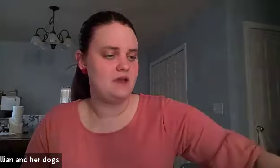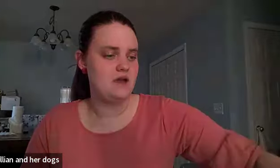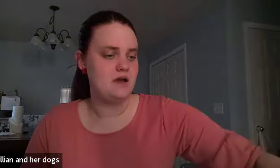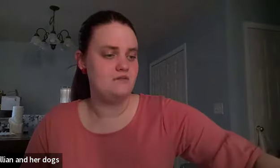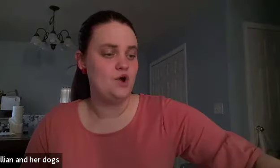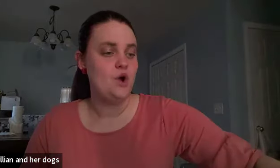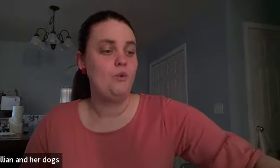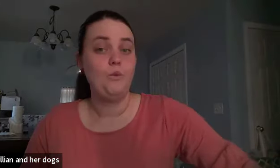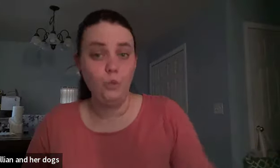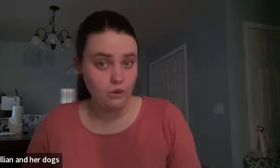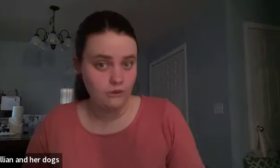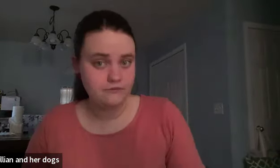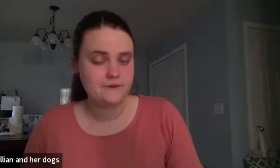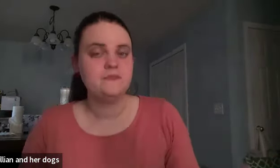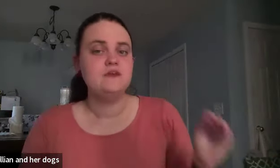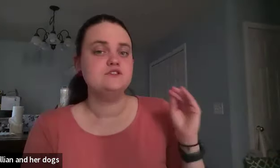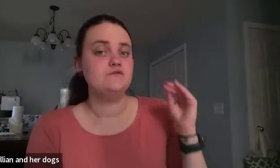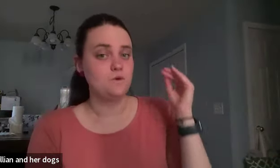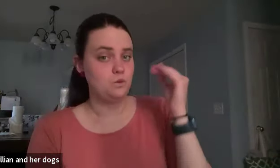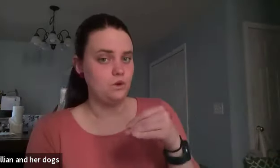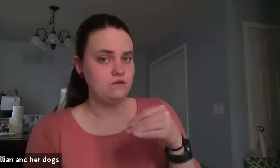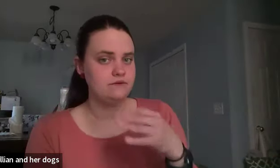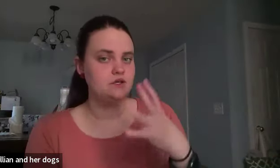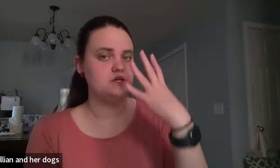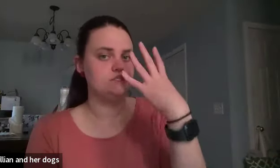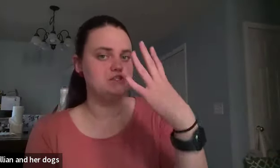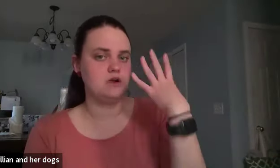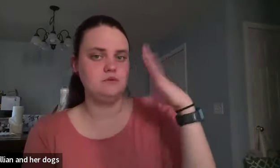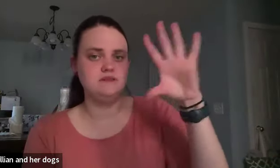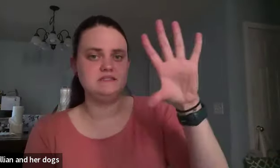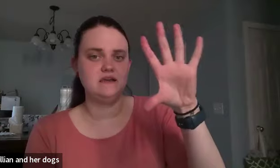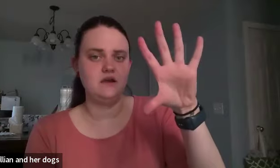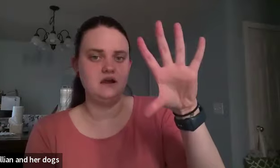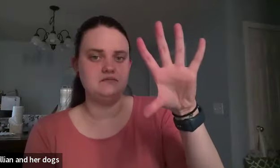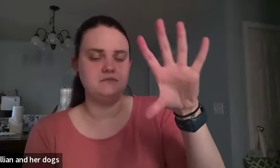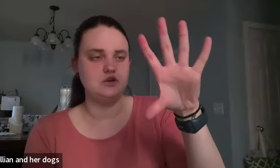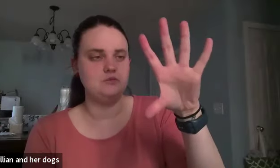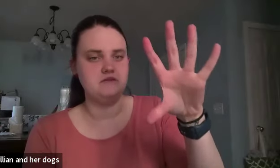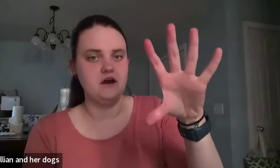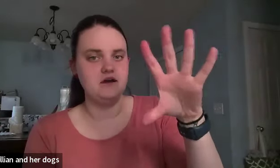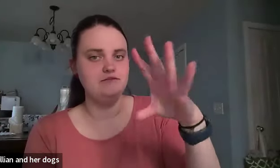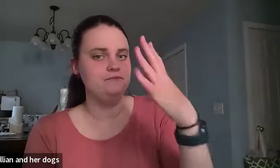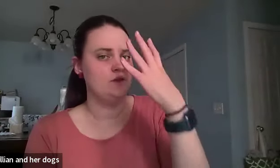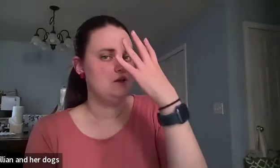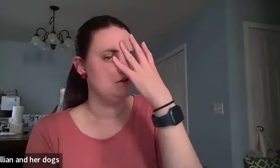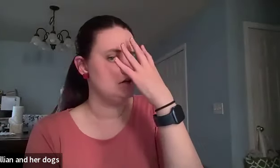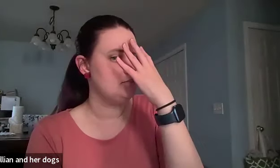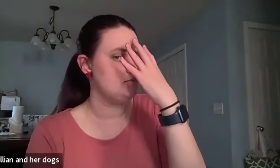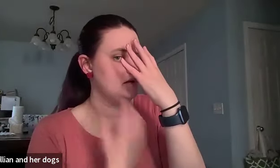we have wolf. So for wolf, you're going to start with this like kind of this open 5. You're going to bring